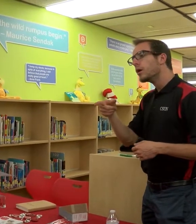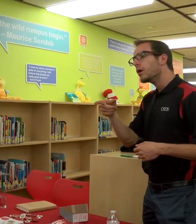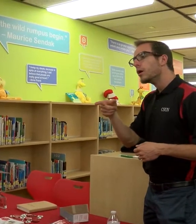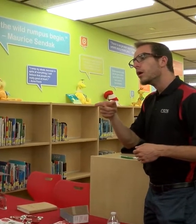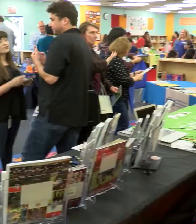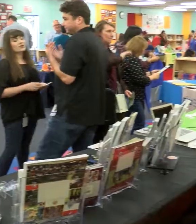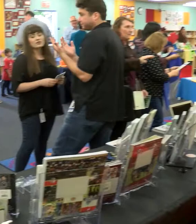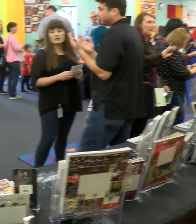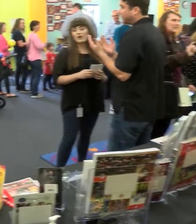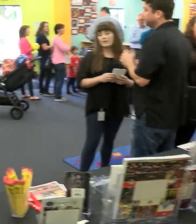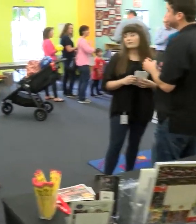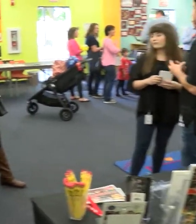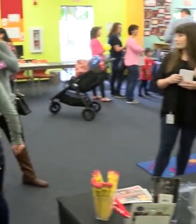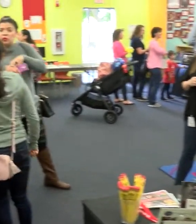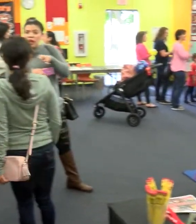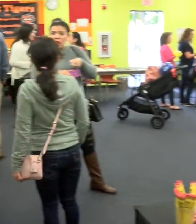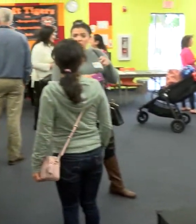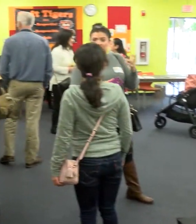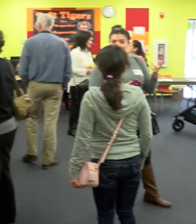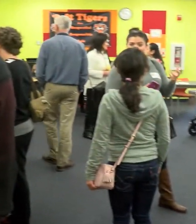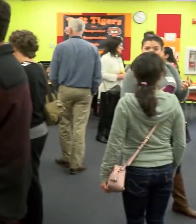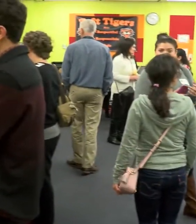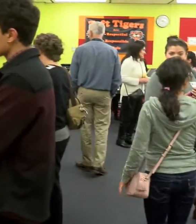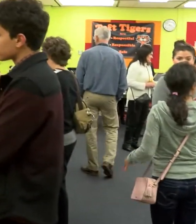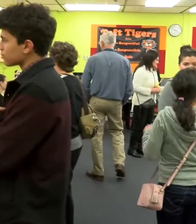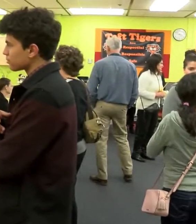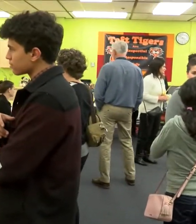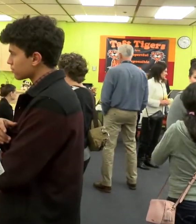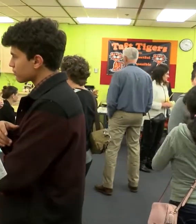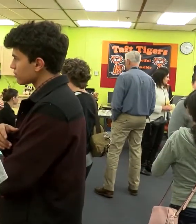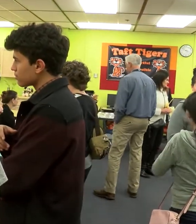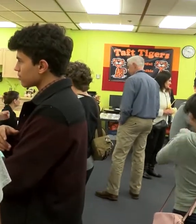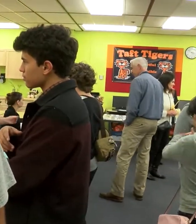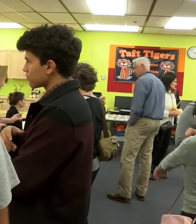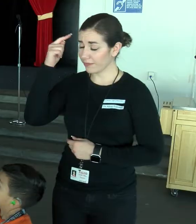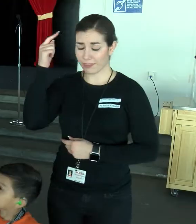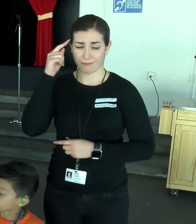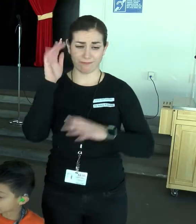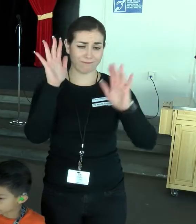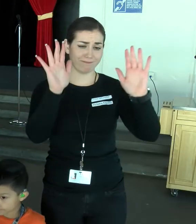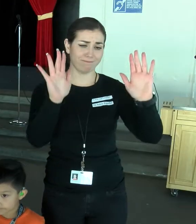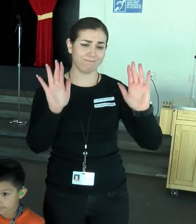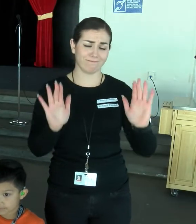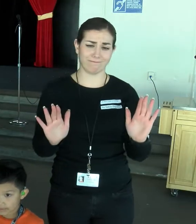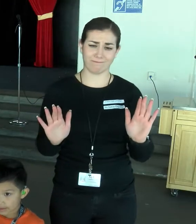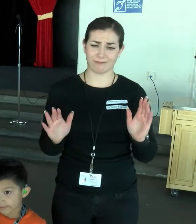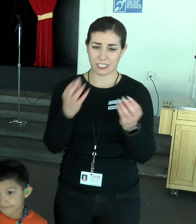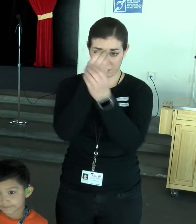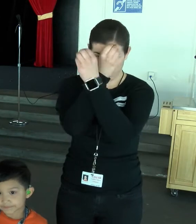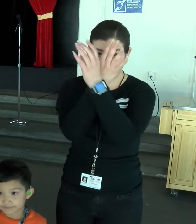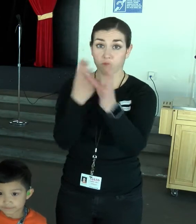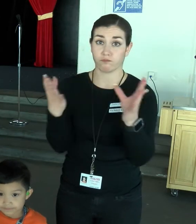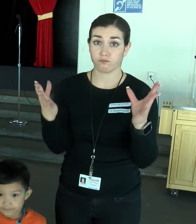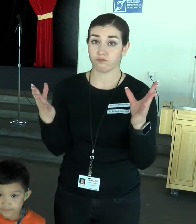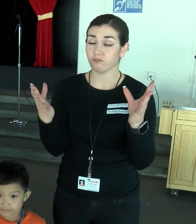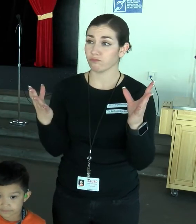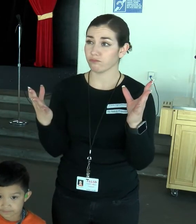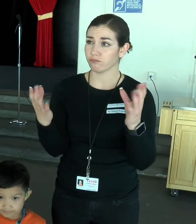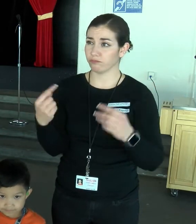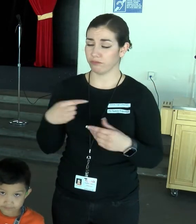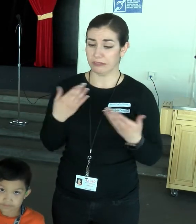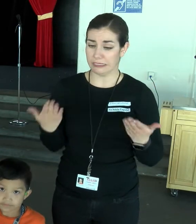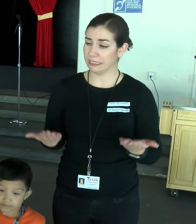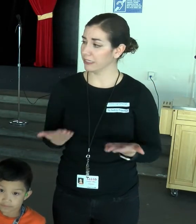about today's event and why you're here? I think it's very awesome, very informative. I'm